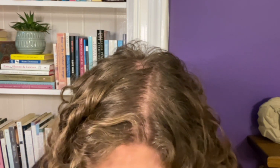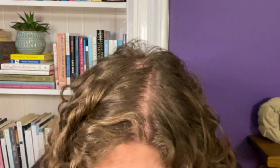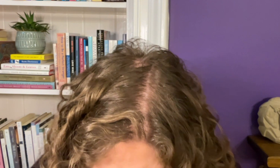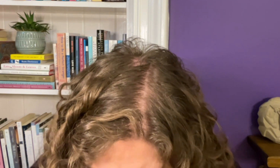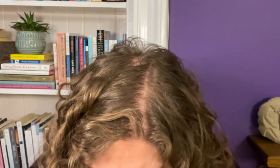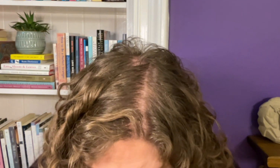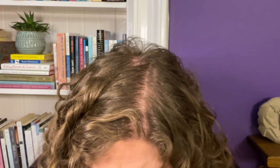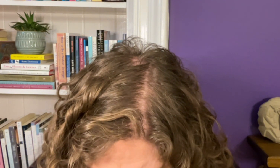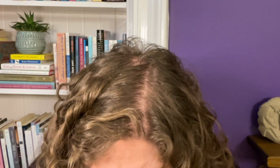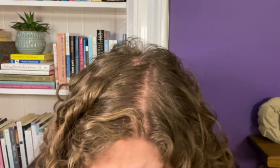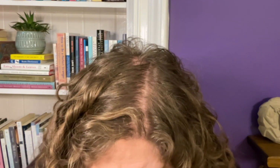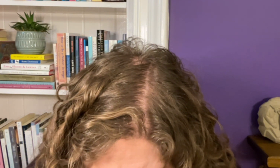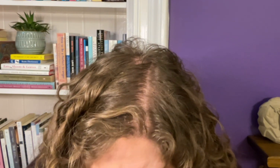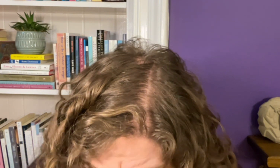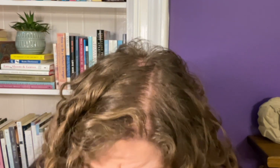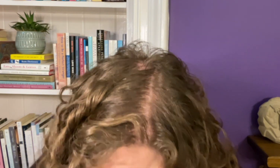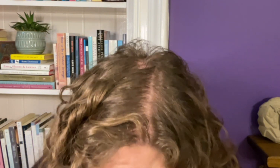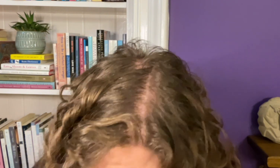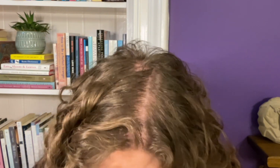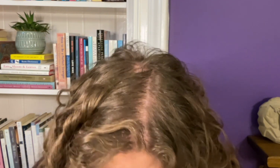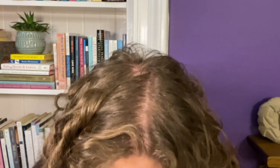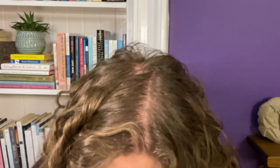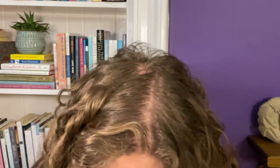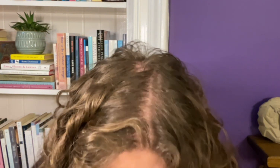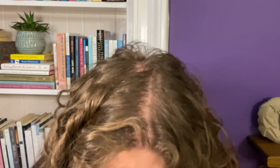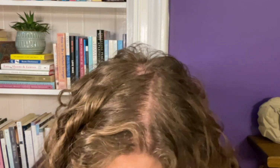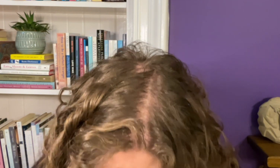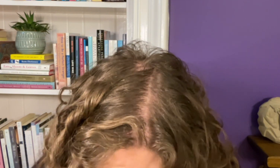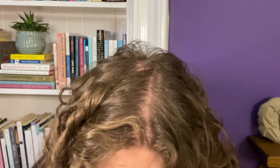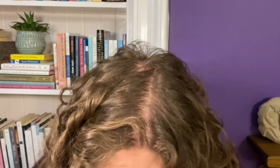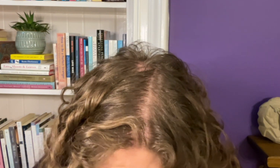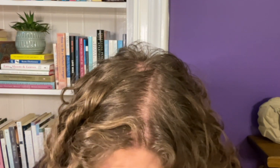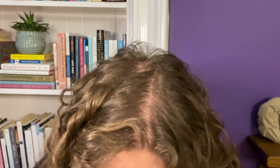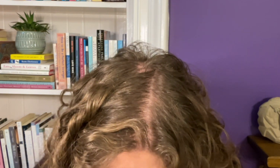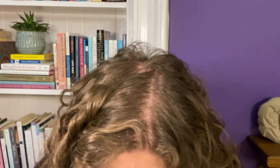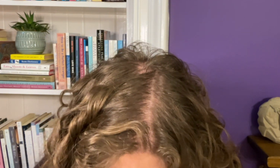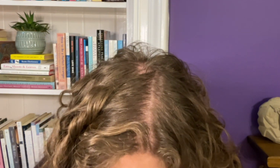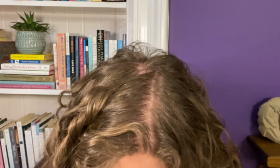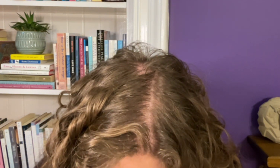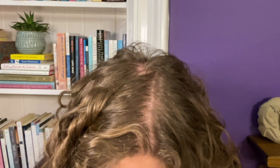our neighbors and longing to reach out to our neighbors through our hands.